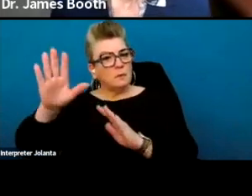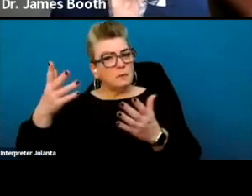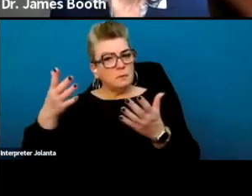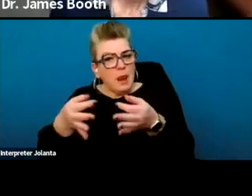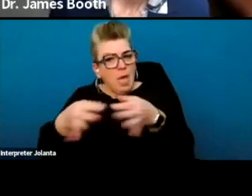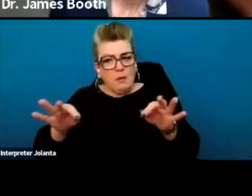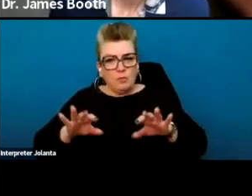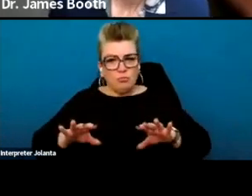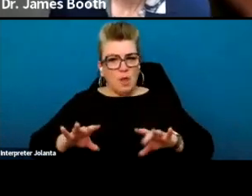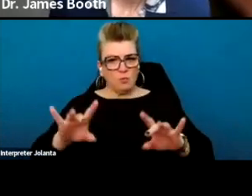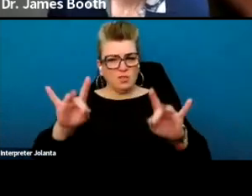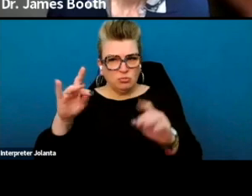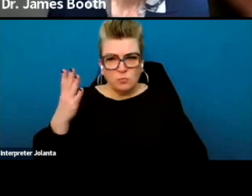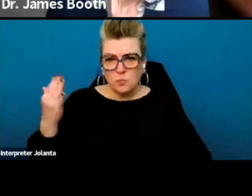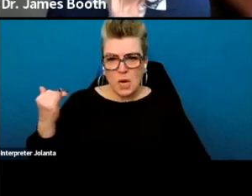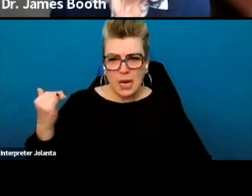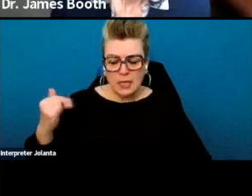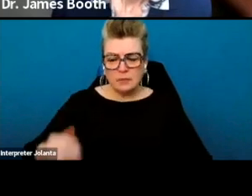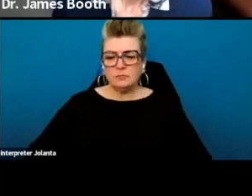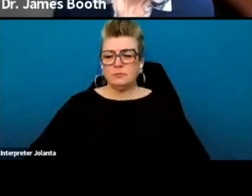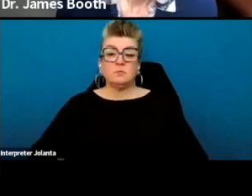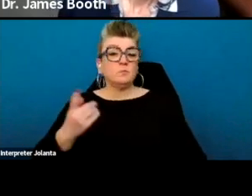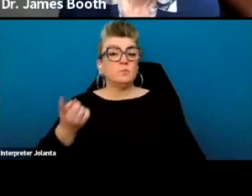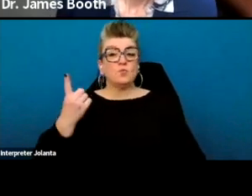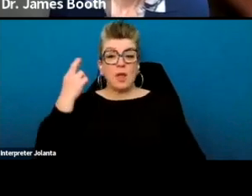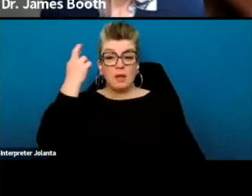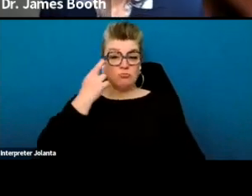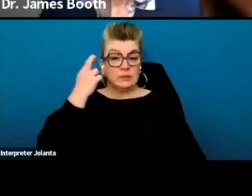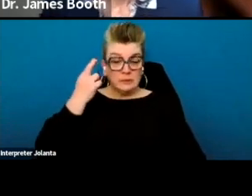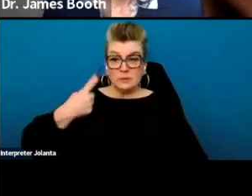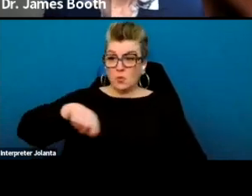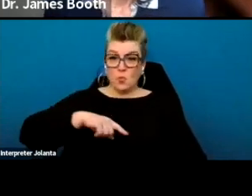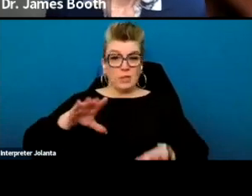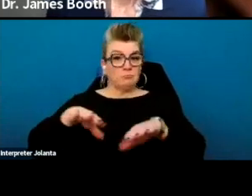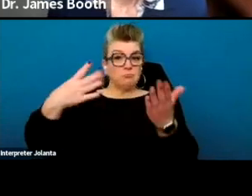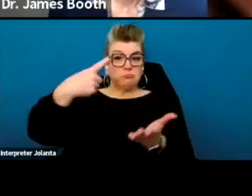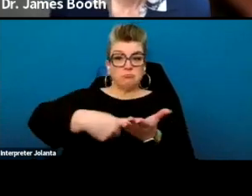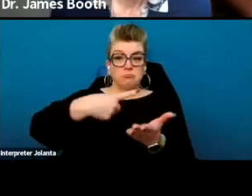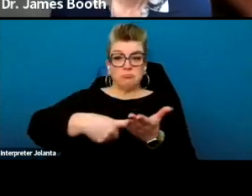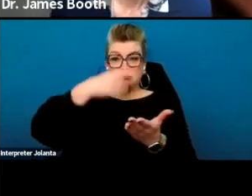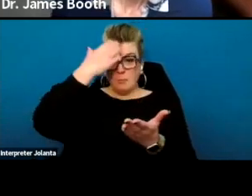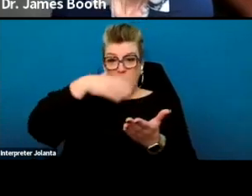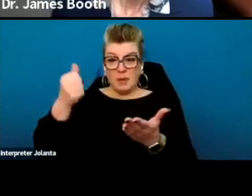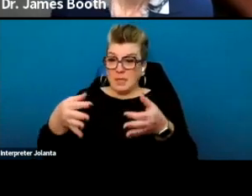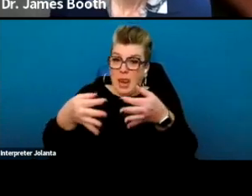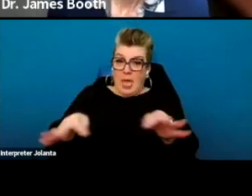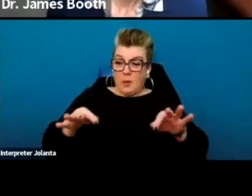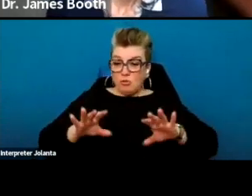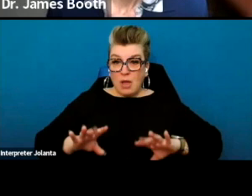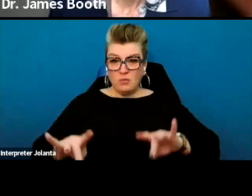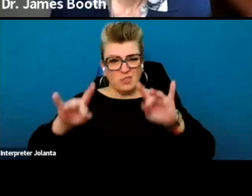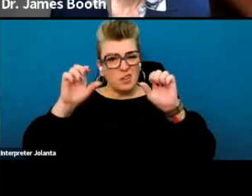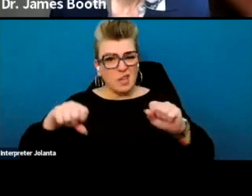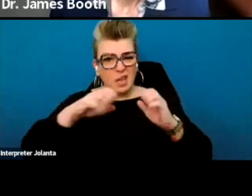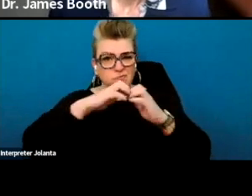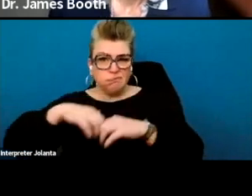language acquisition? One reason is that, it can break down. Some have